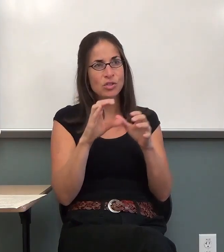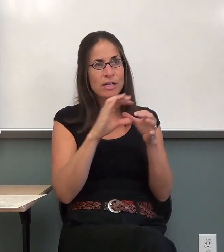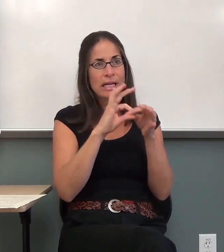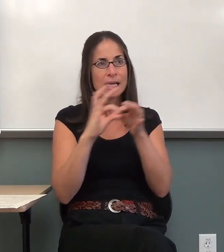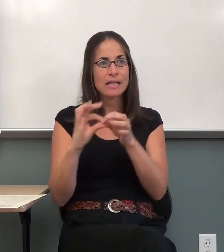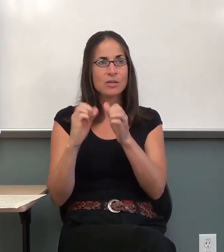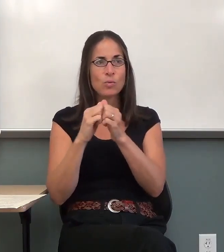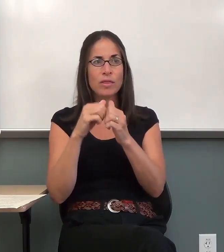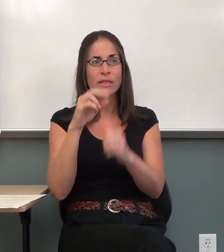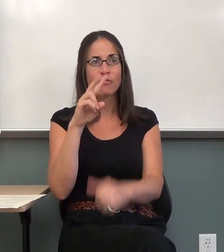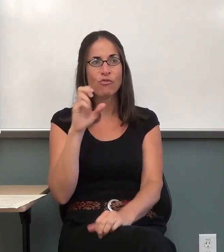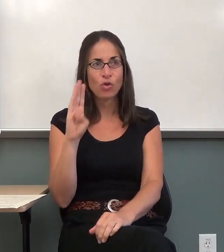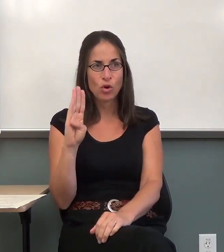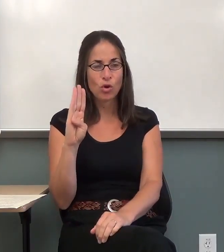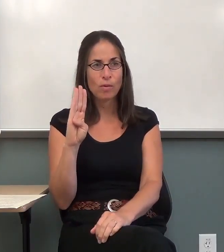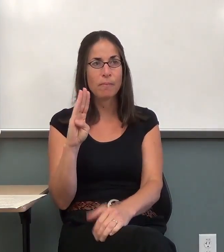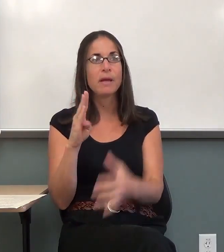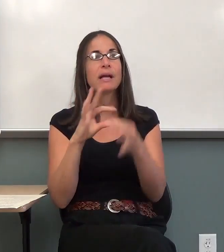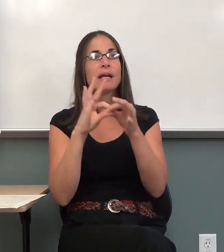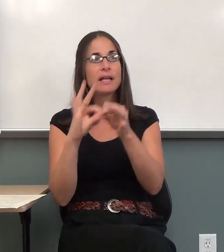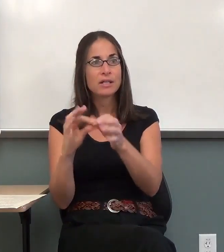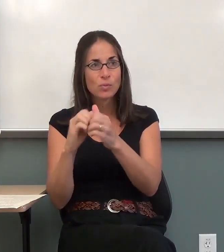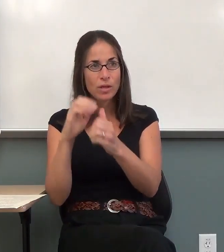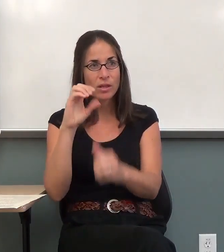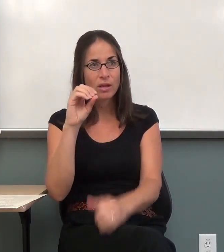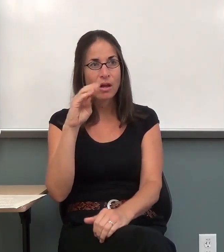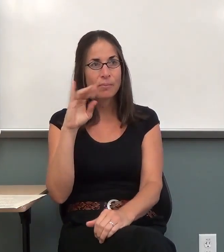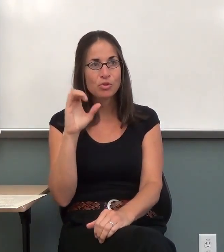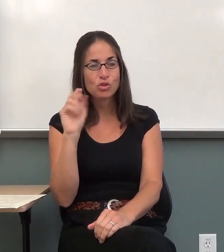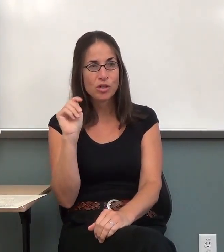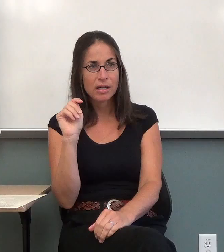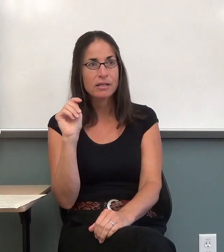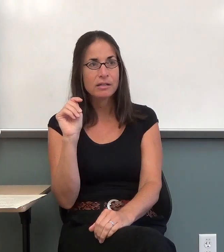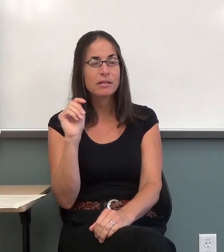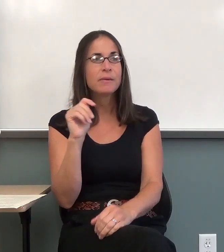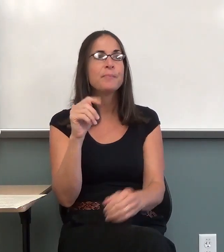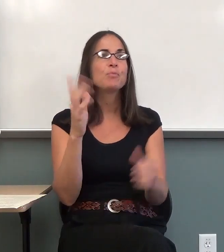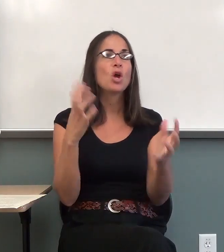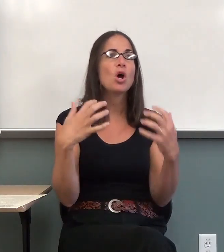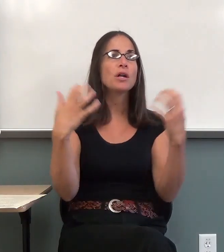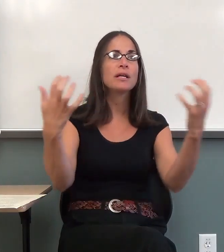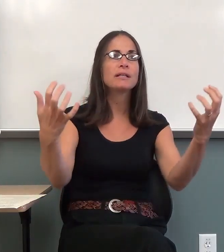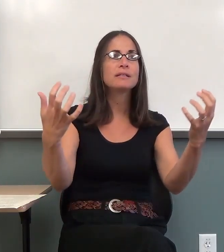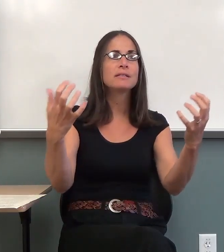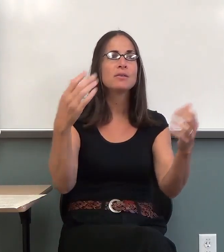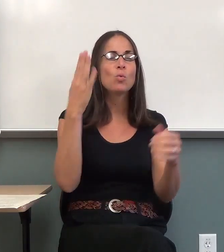verb, which then connects to the object, and we're going to get to that. What about audience? How is audience important when we write?